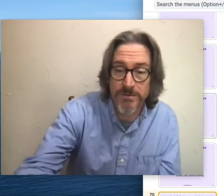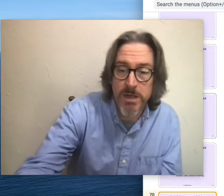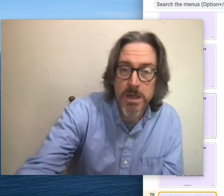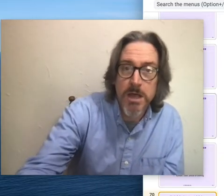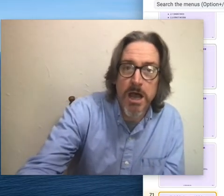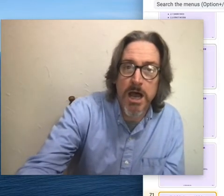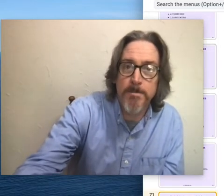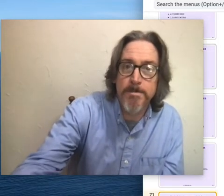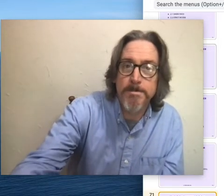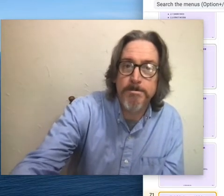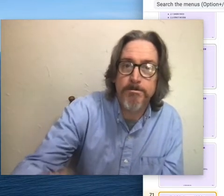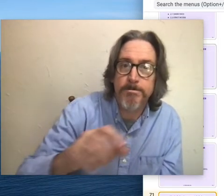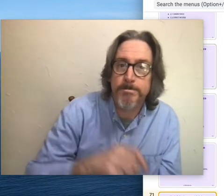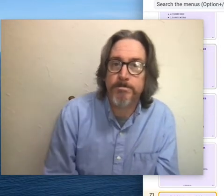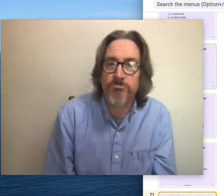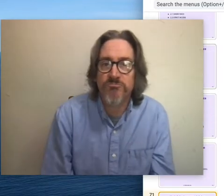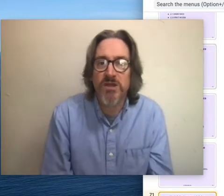descriptive. The